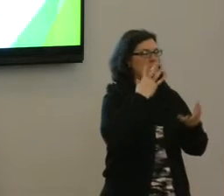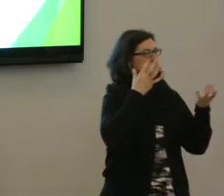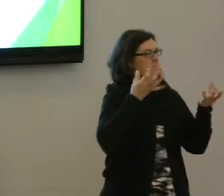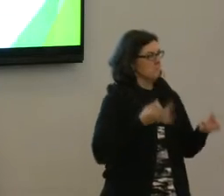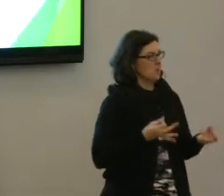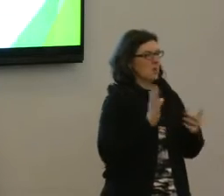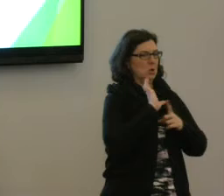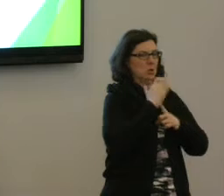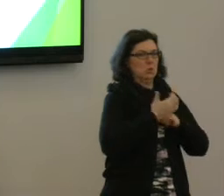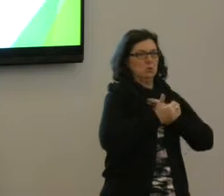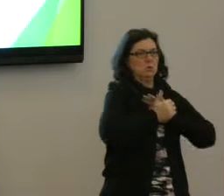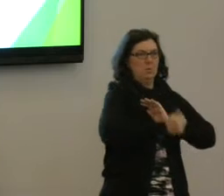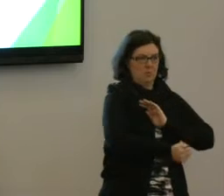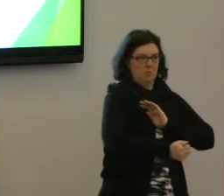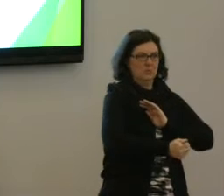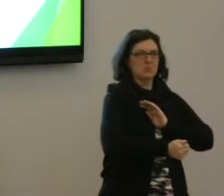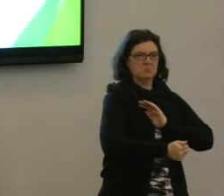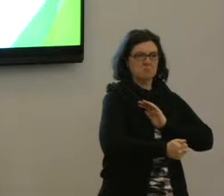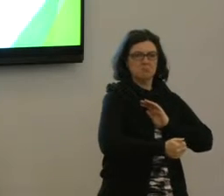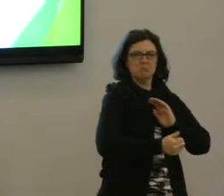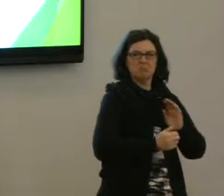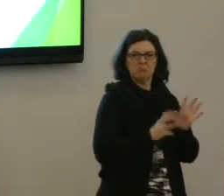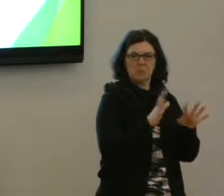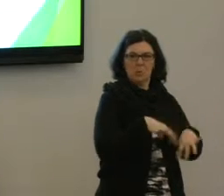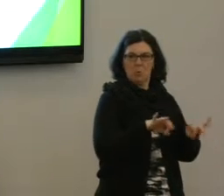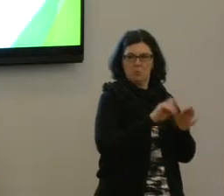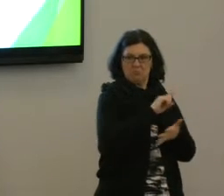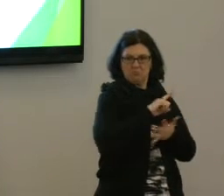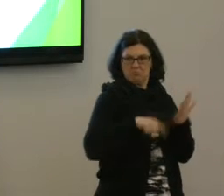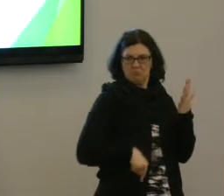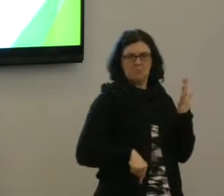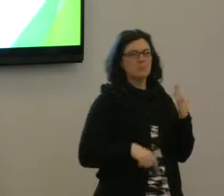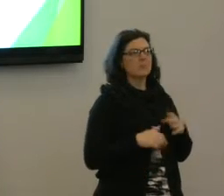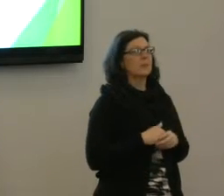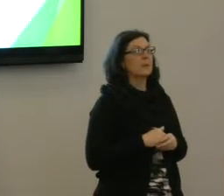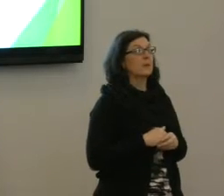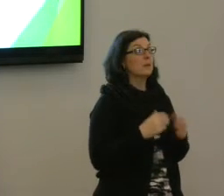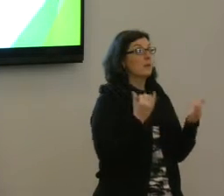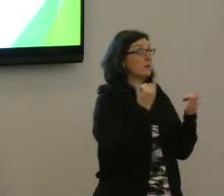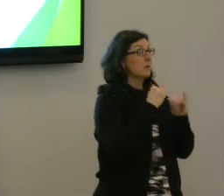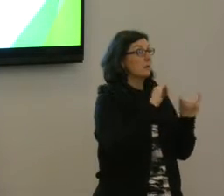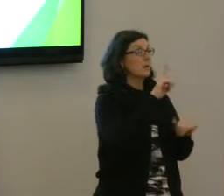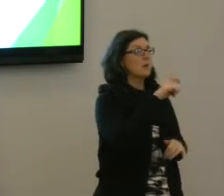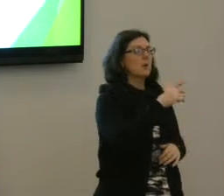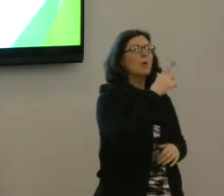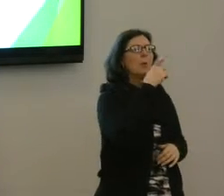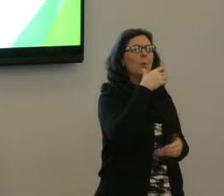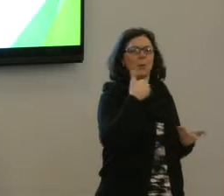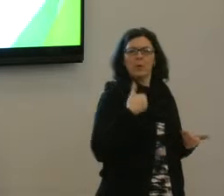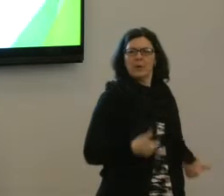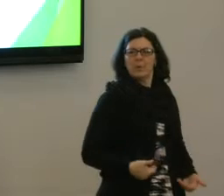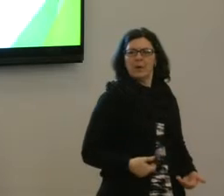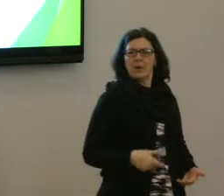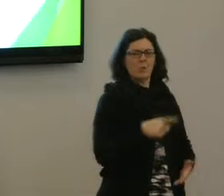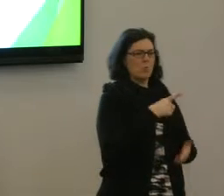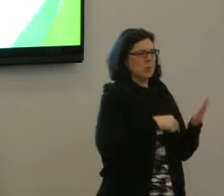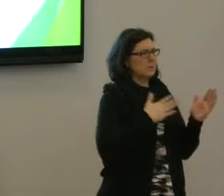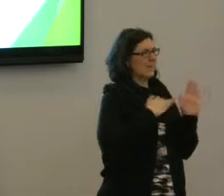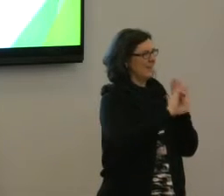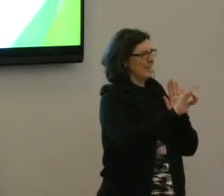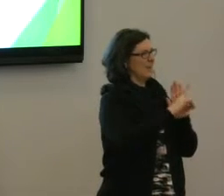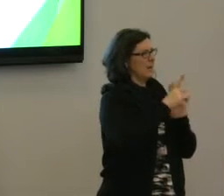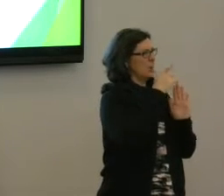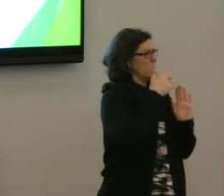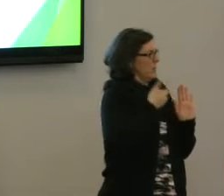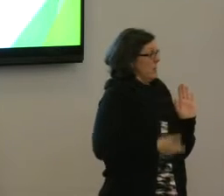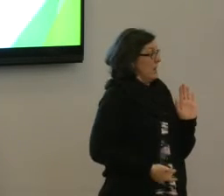self-determination, cultural competence. What is the independence question? It's the who am I question. What's my identity?